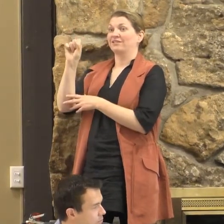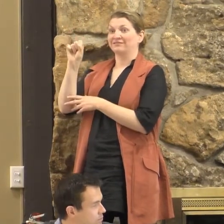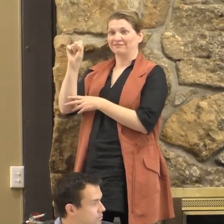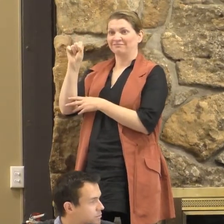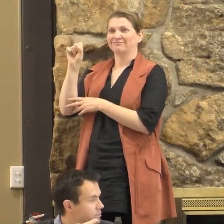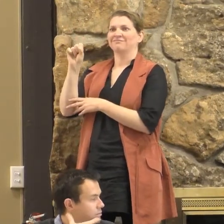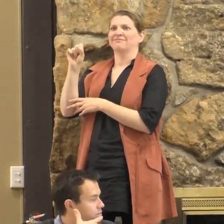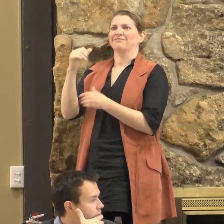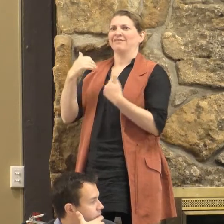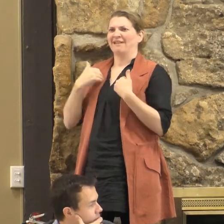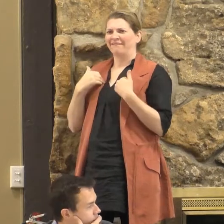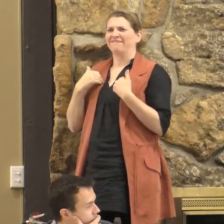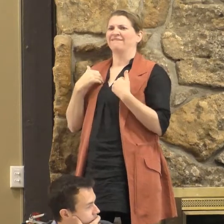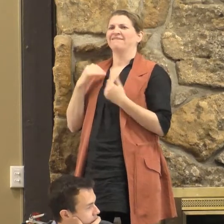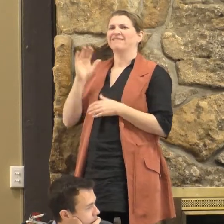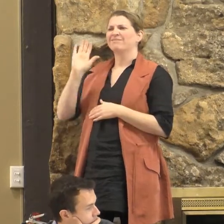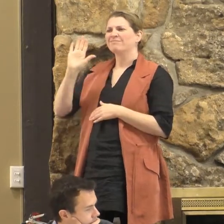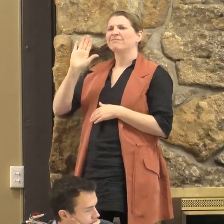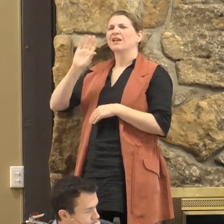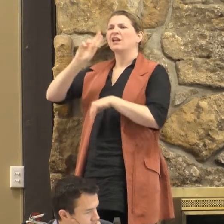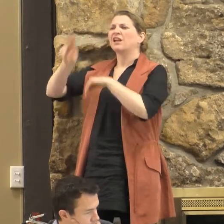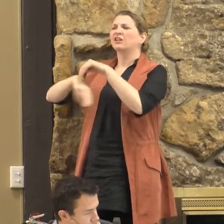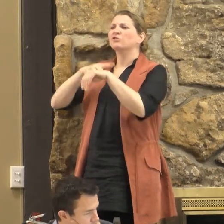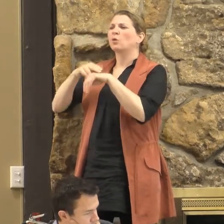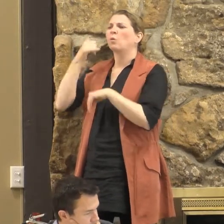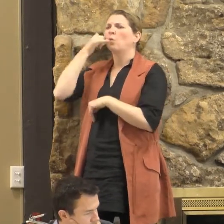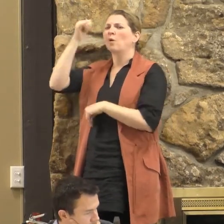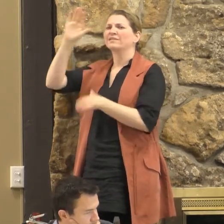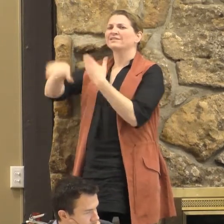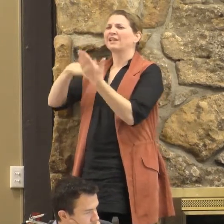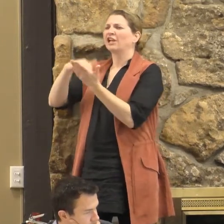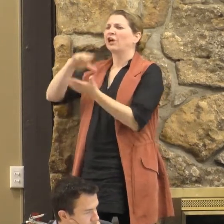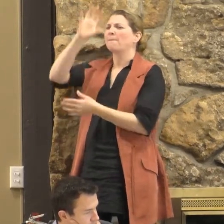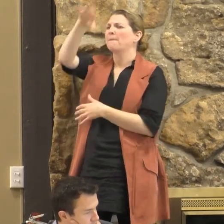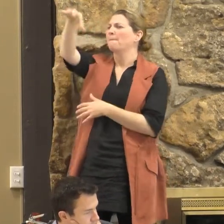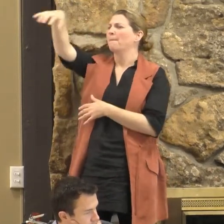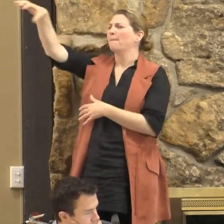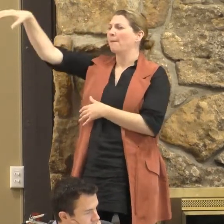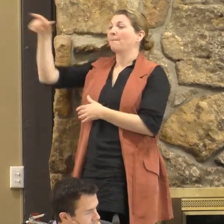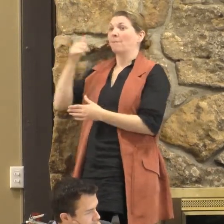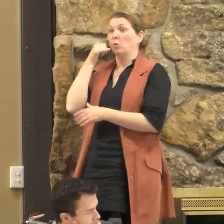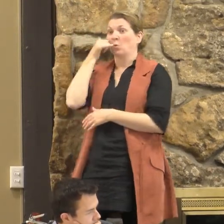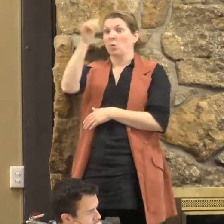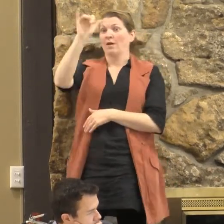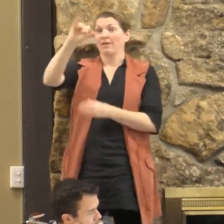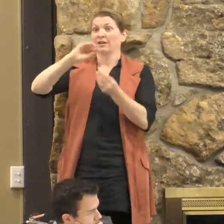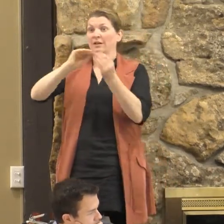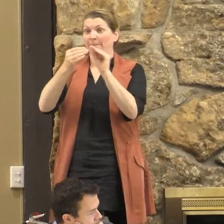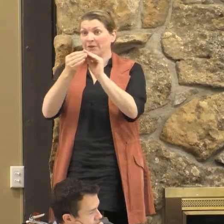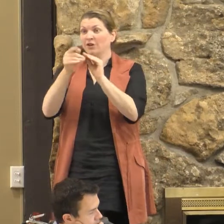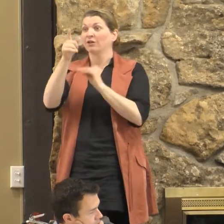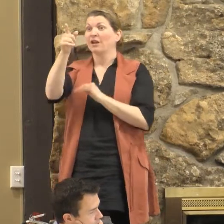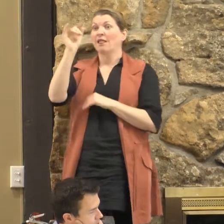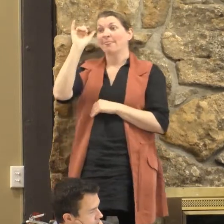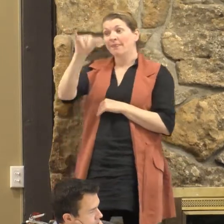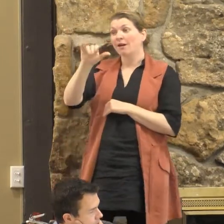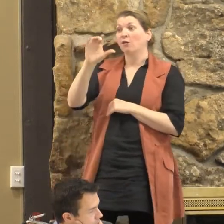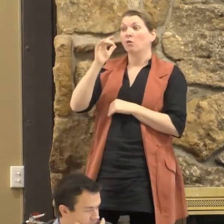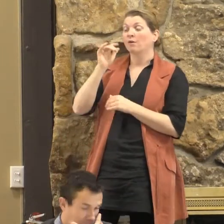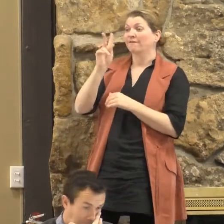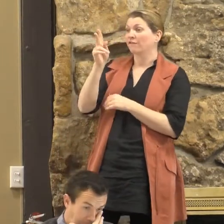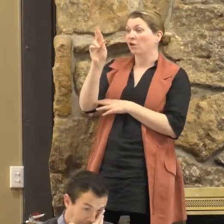over the country that are funded by the FCC when you guys get a phone bill, that part of your tax dollars is for that,